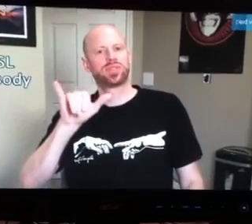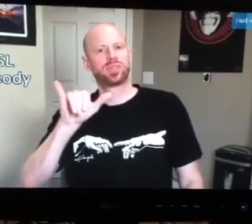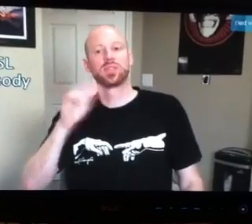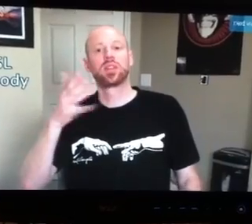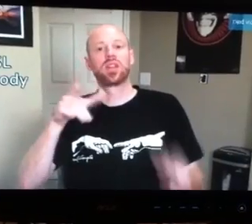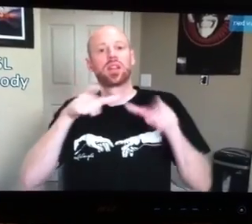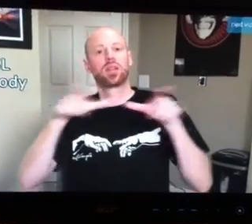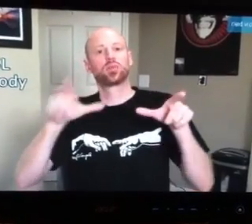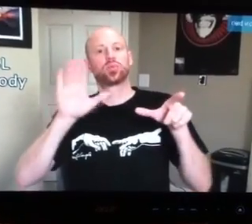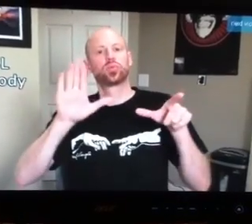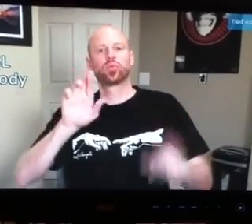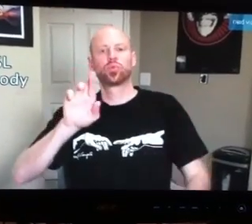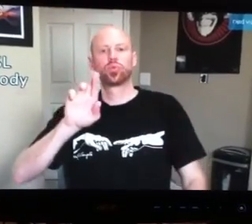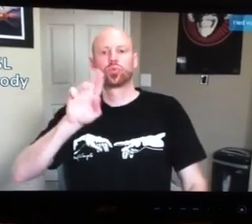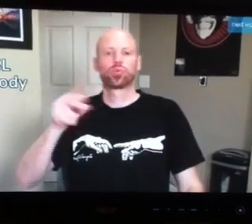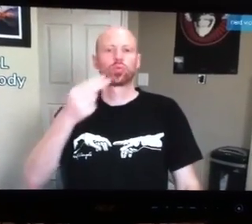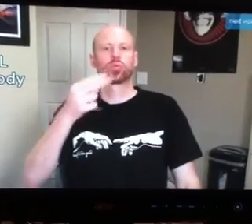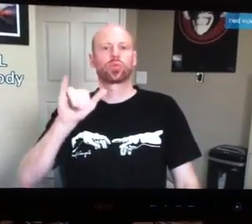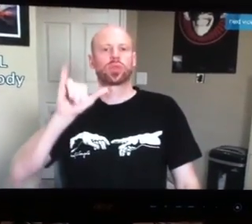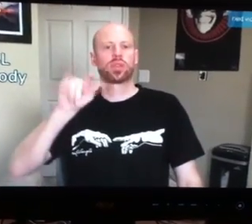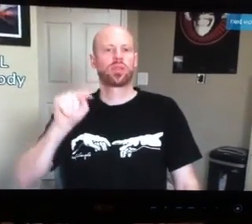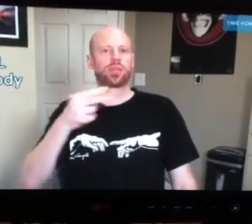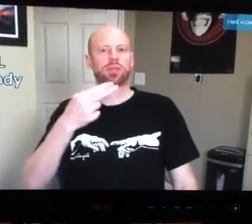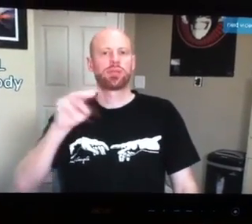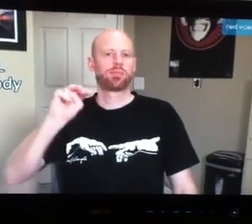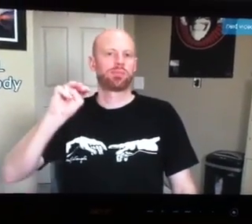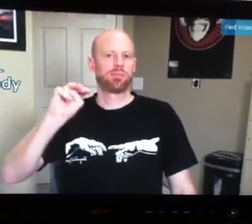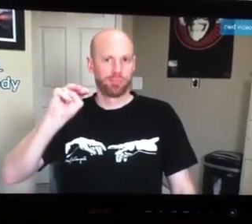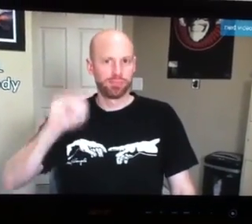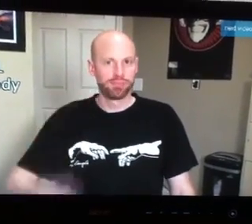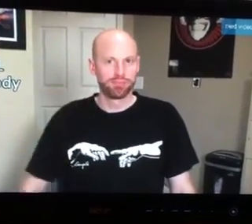that's prosody. So it's like the rhythm of your language.